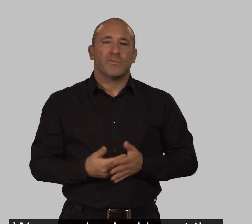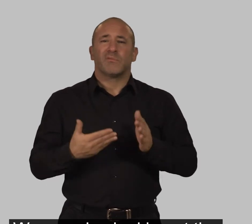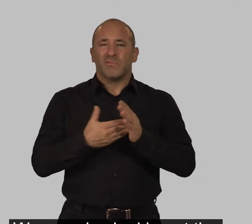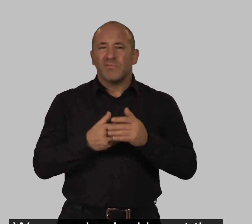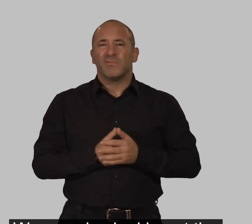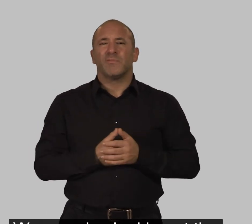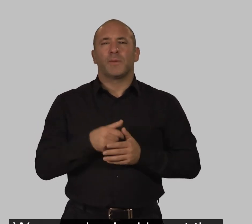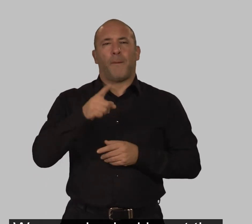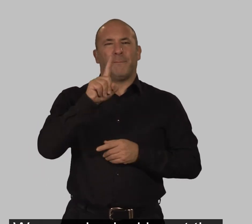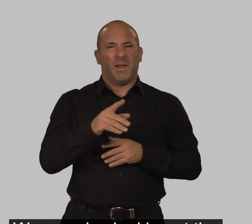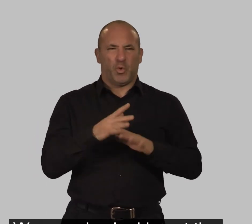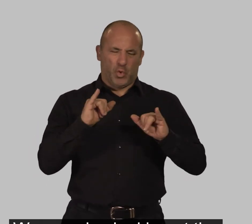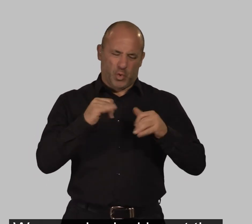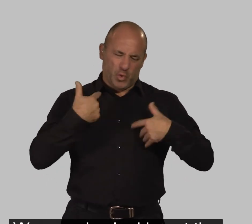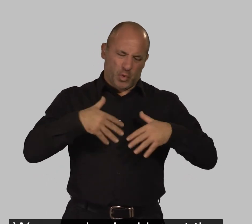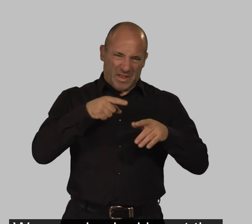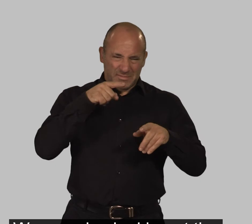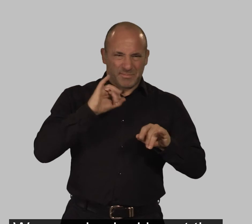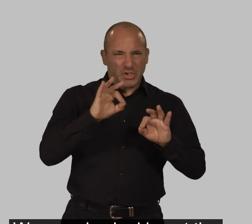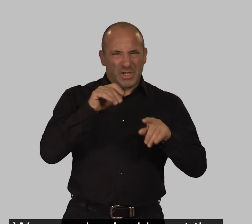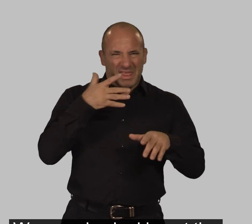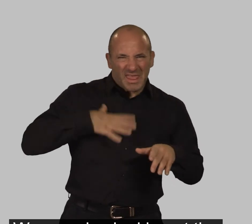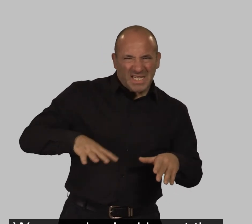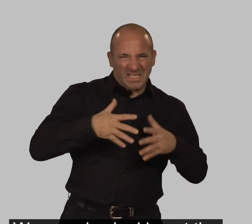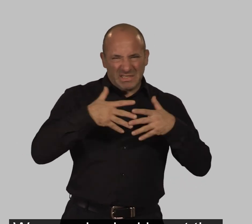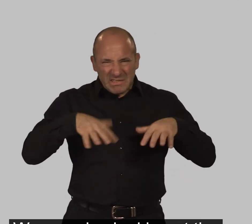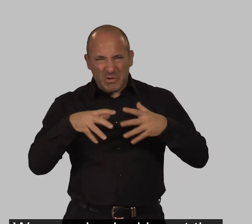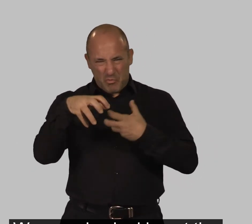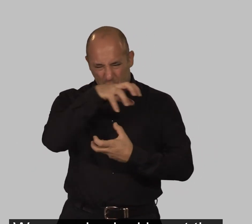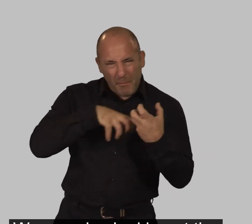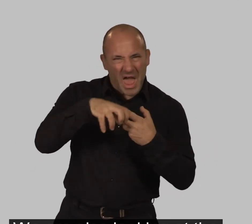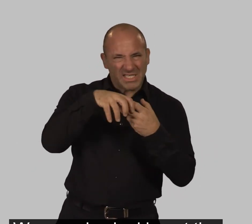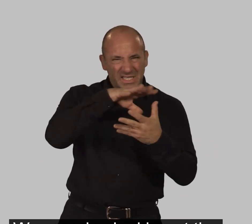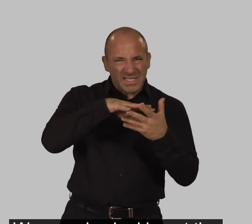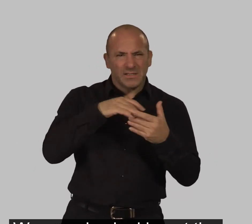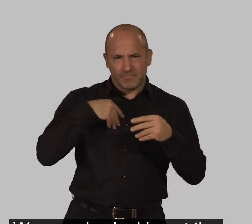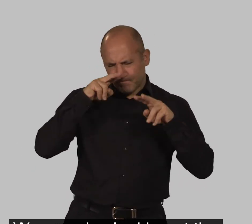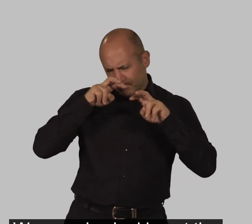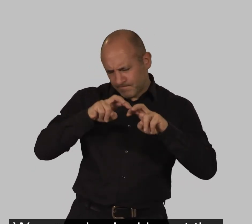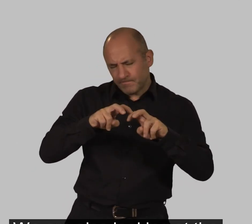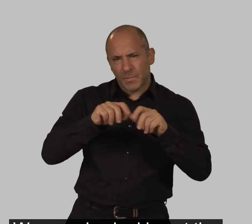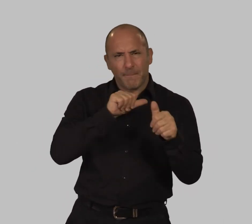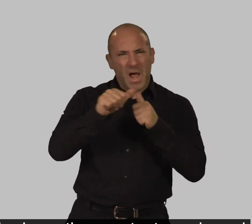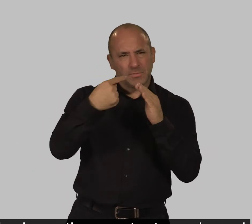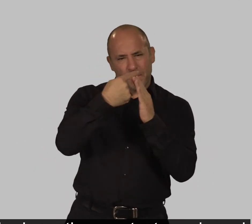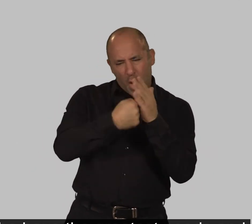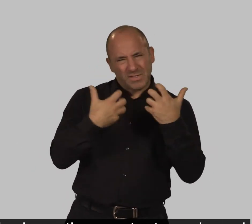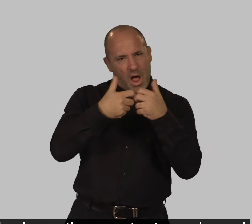We are also looking at the best policies to support people who have the greatest needs and are in the most